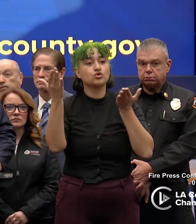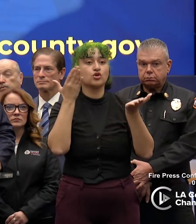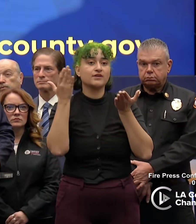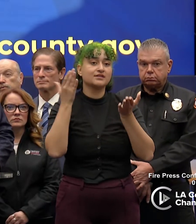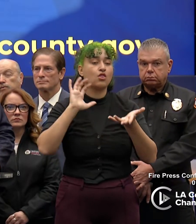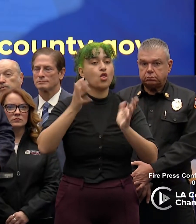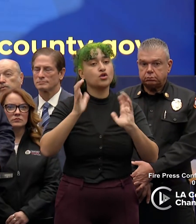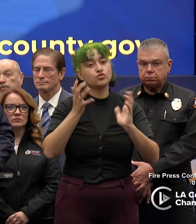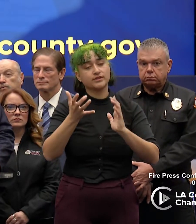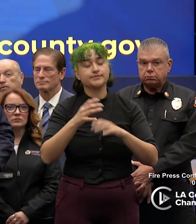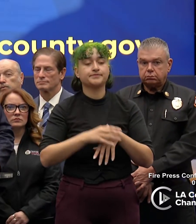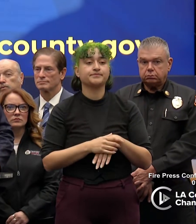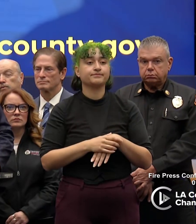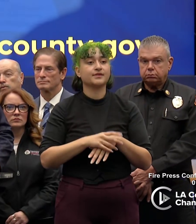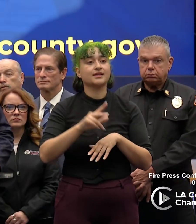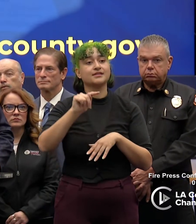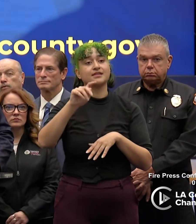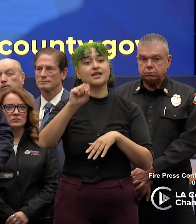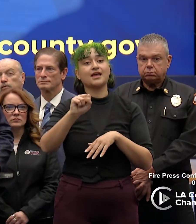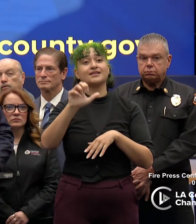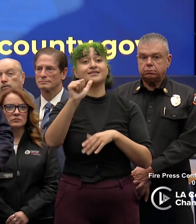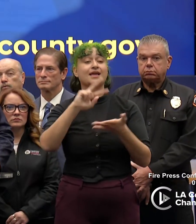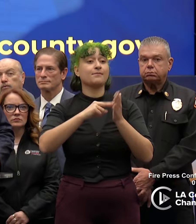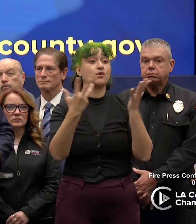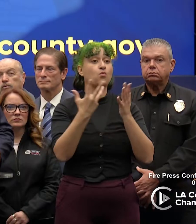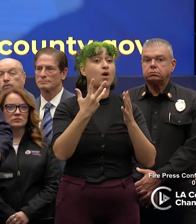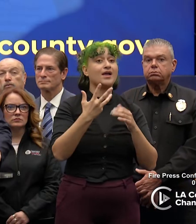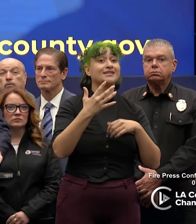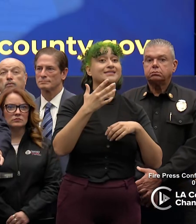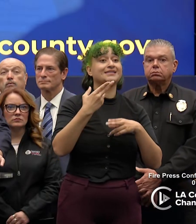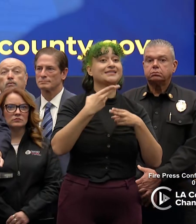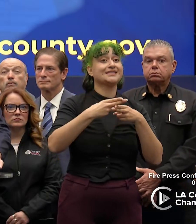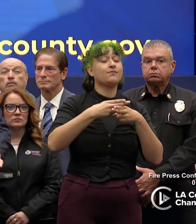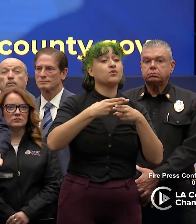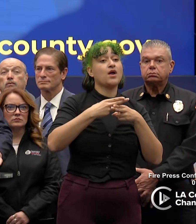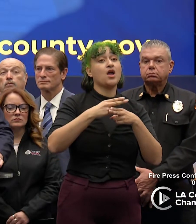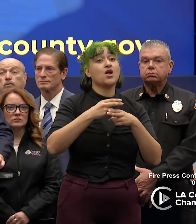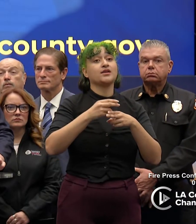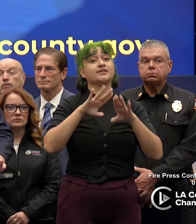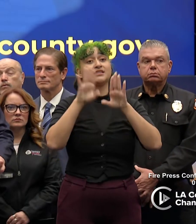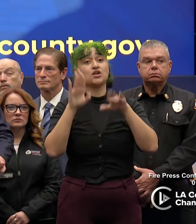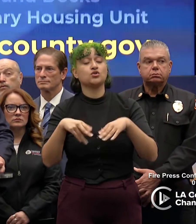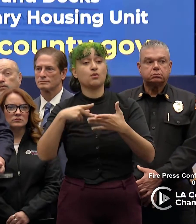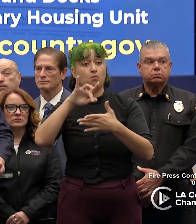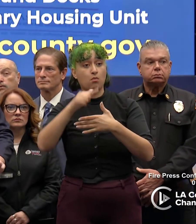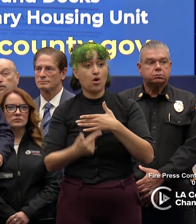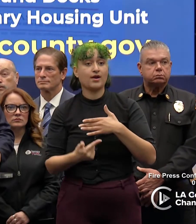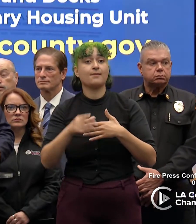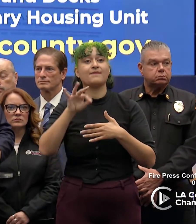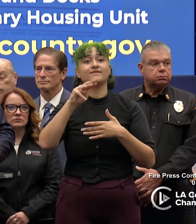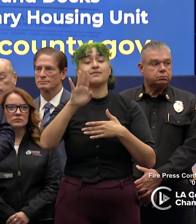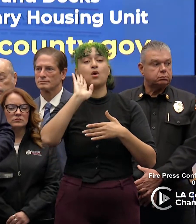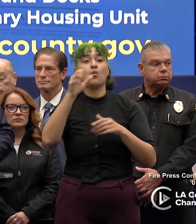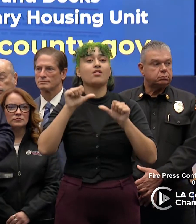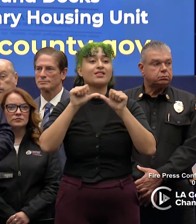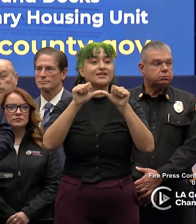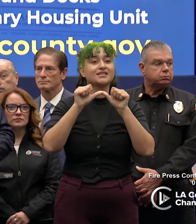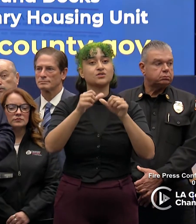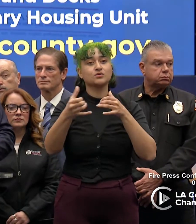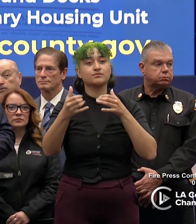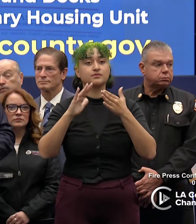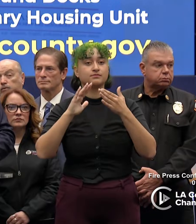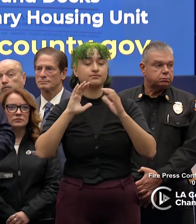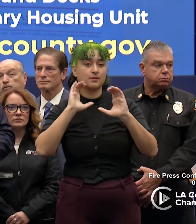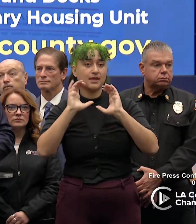etc. TSA is a temporary sheltering program. FEMA will continue to communicate with those in our program every 14